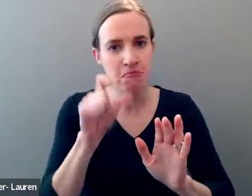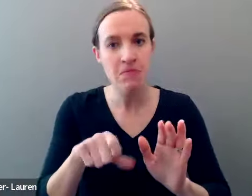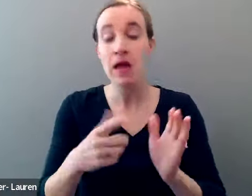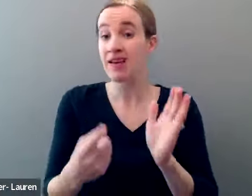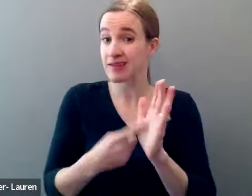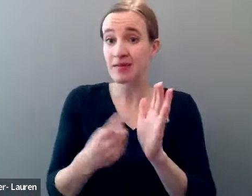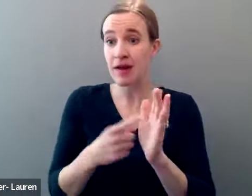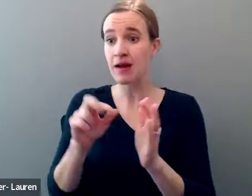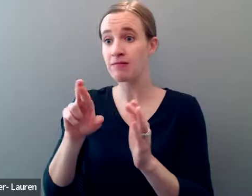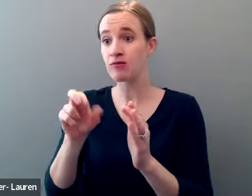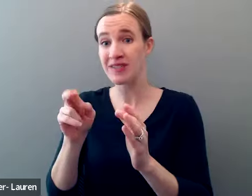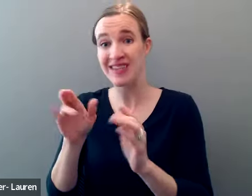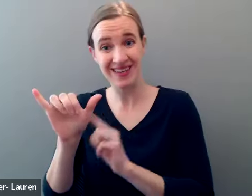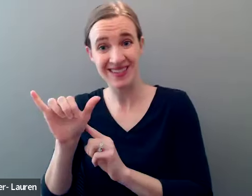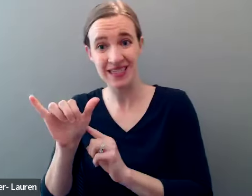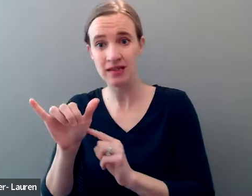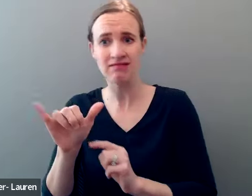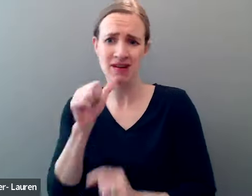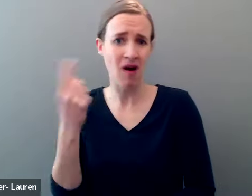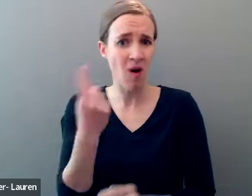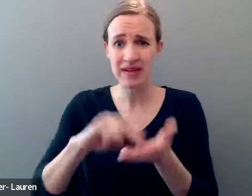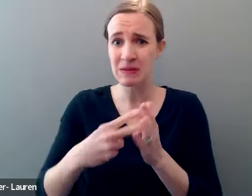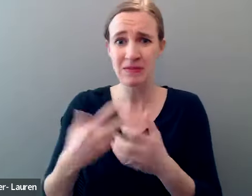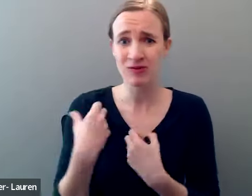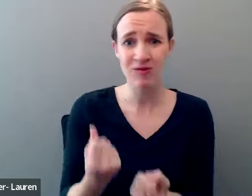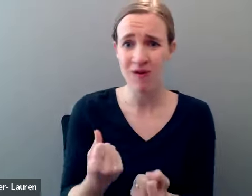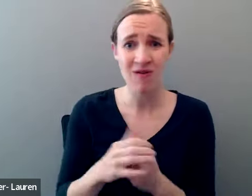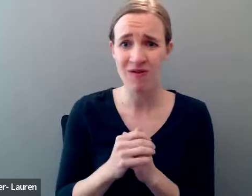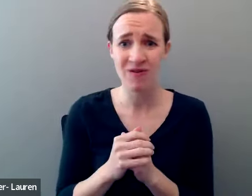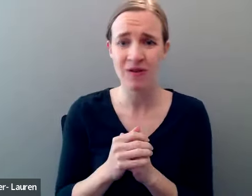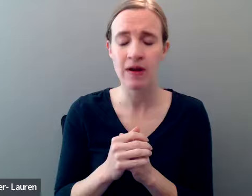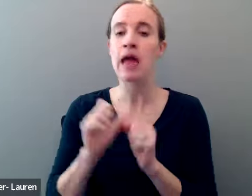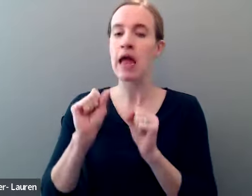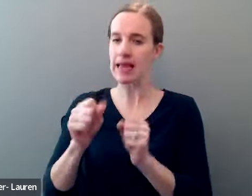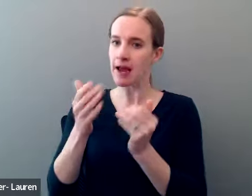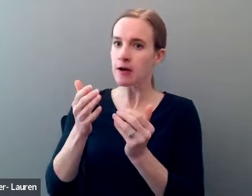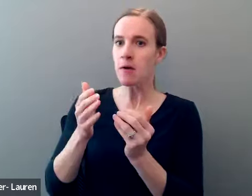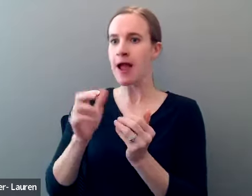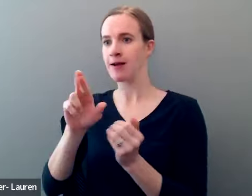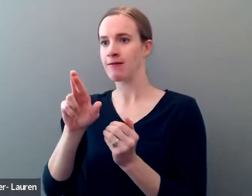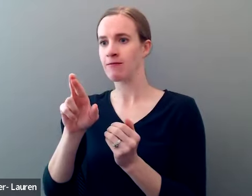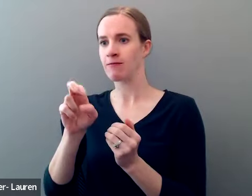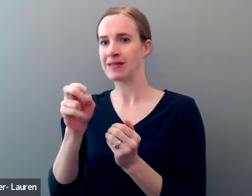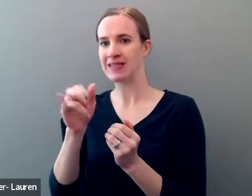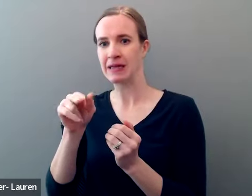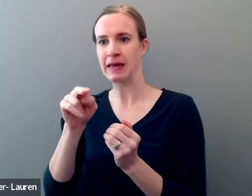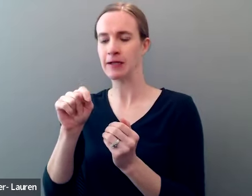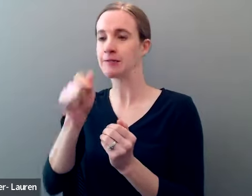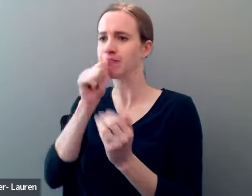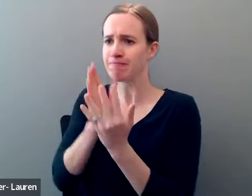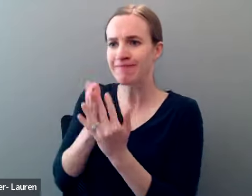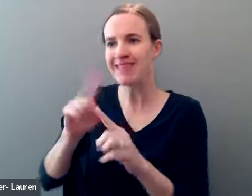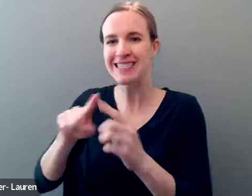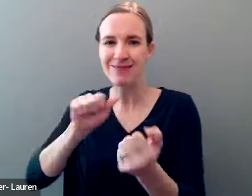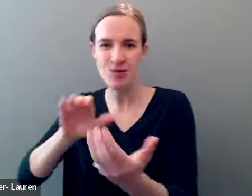navigate resiliency in all sorts of different ways. But really it's the ability